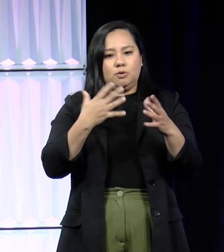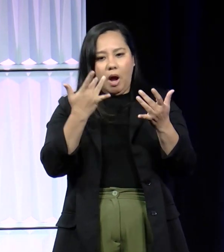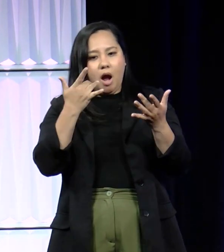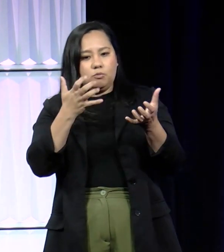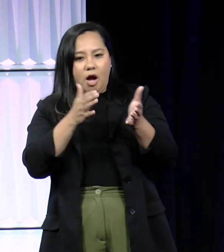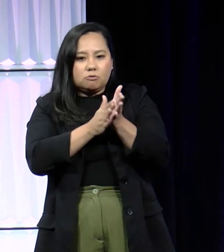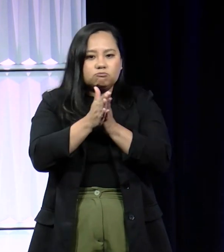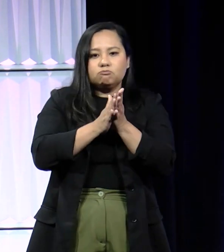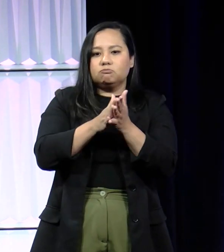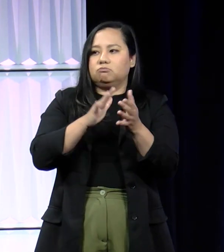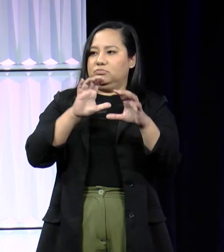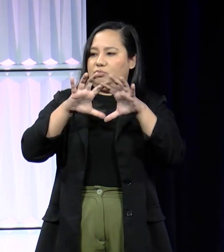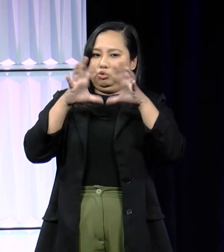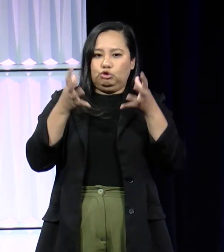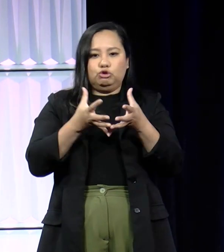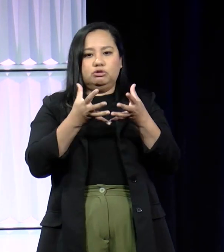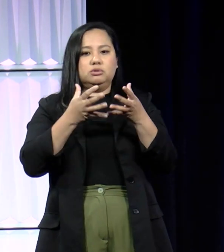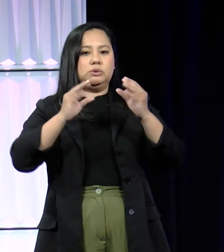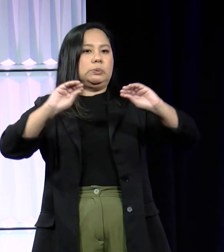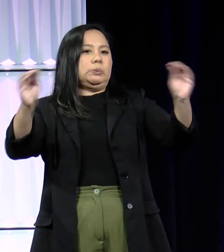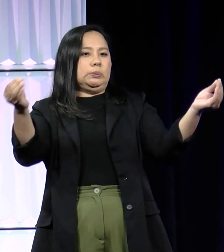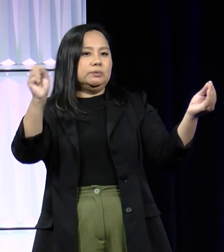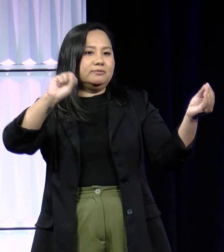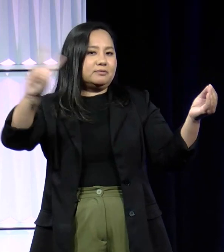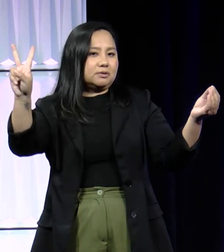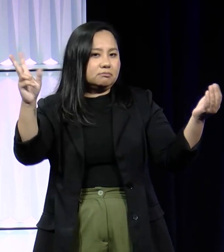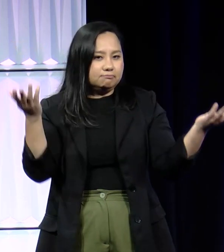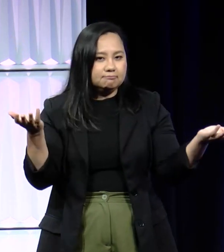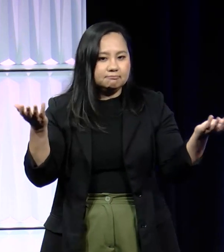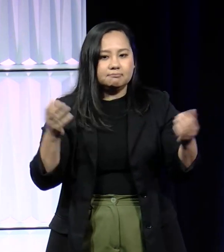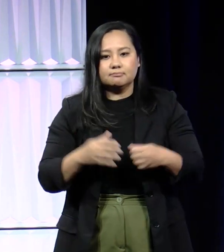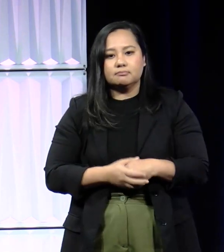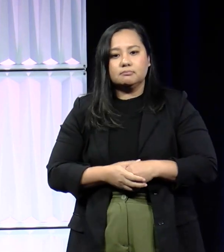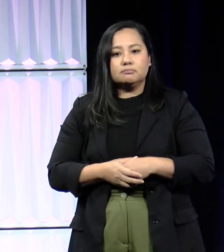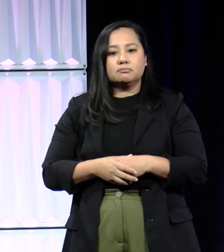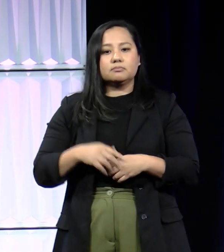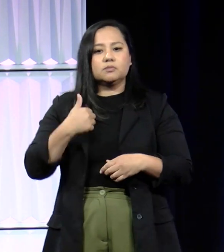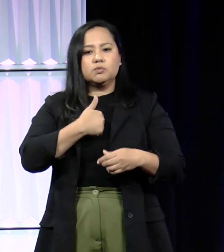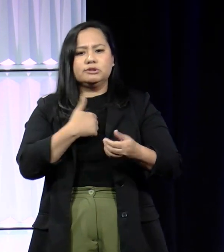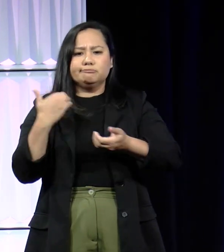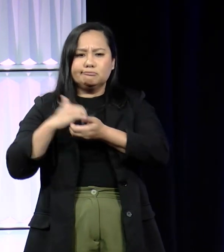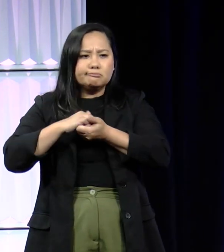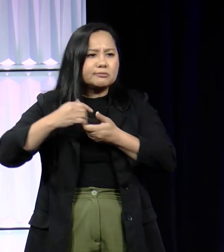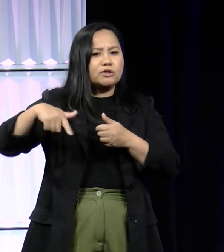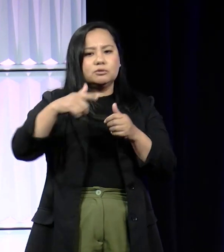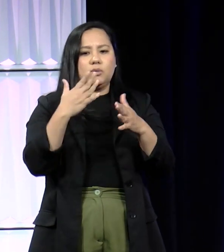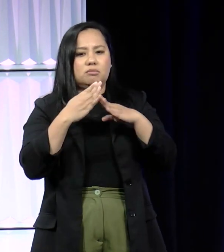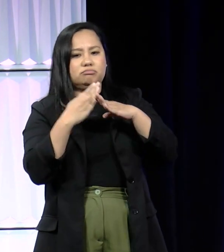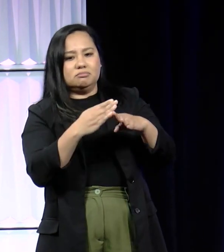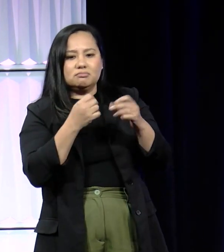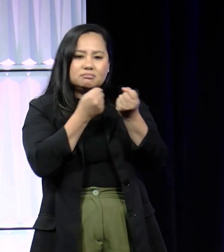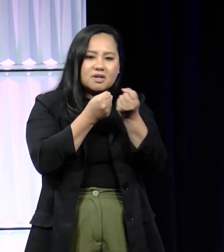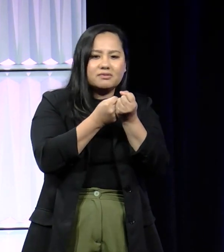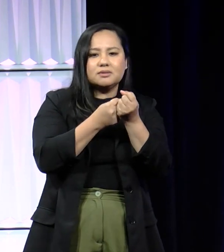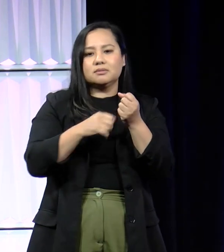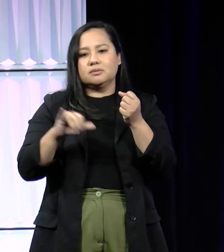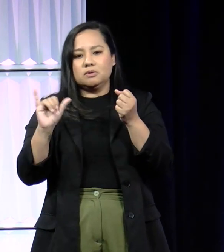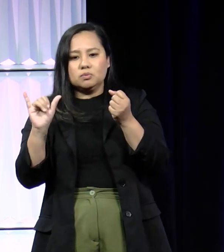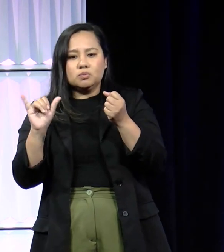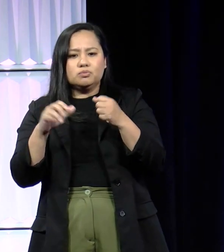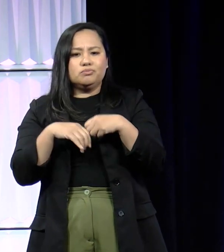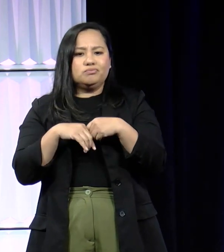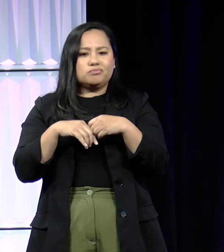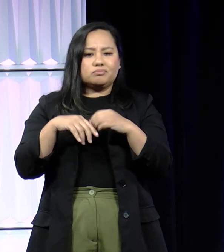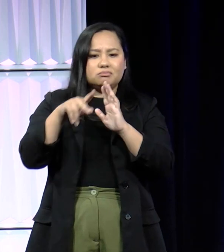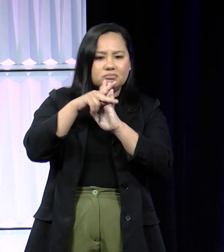from sexual violence. As partners in prevention, advocacy, and policy, you are volunteering